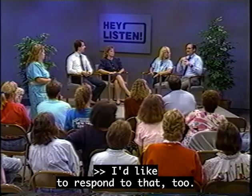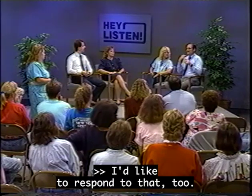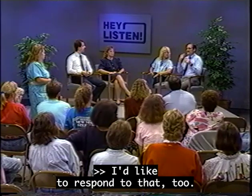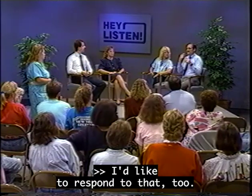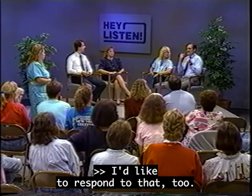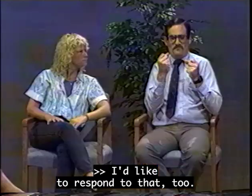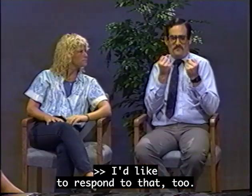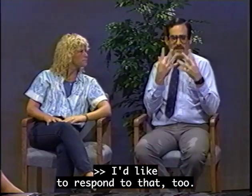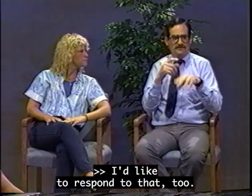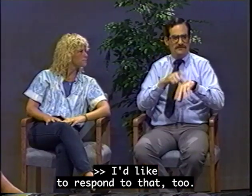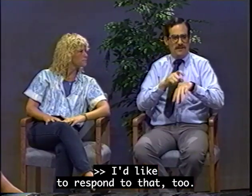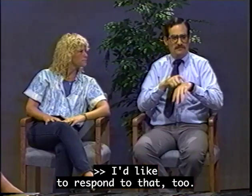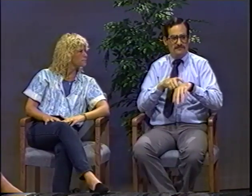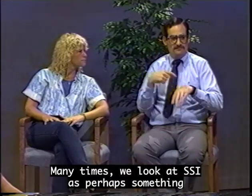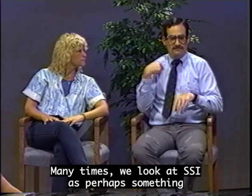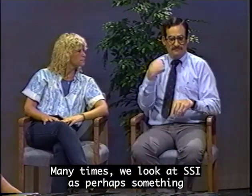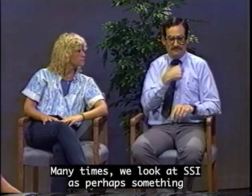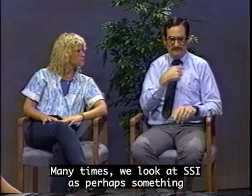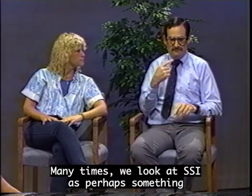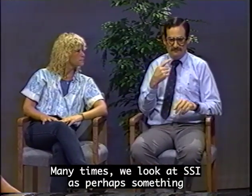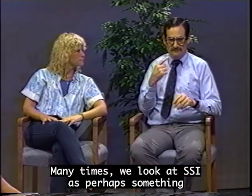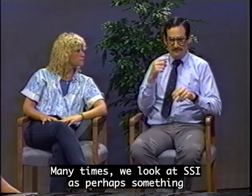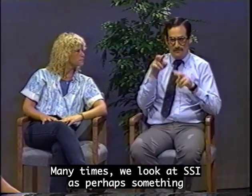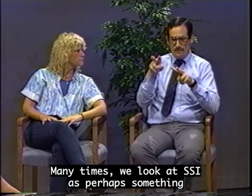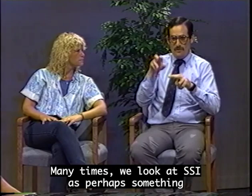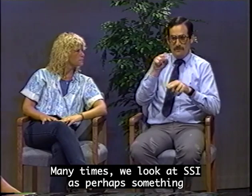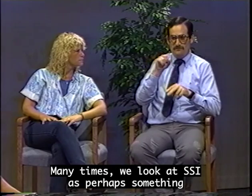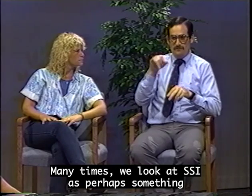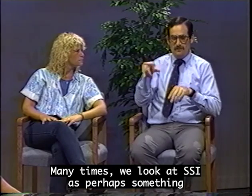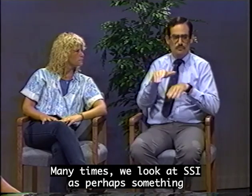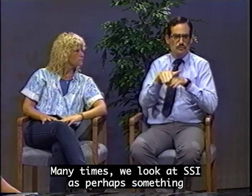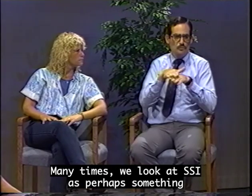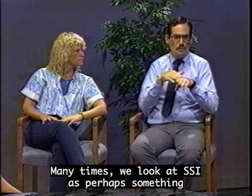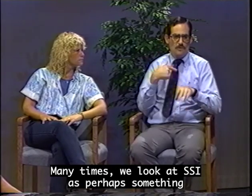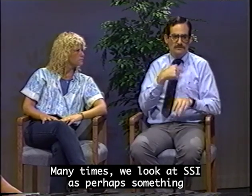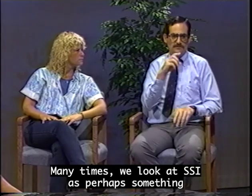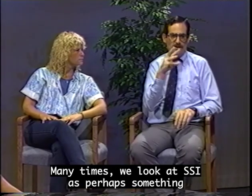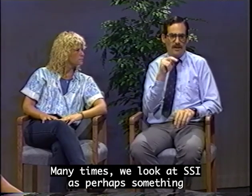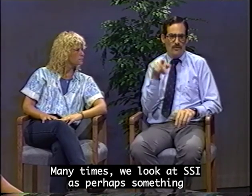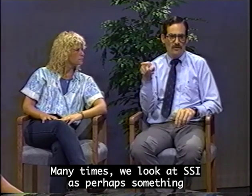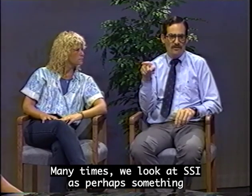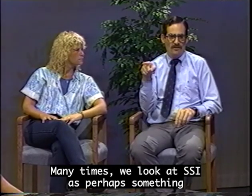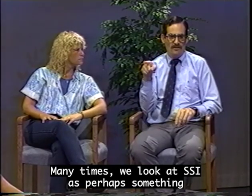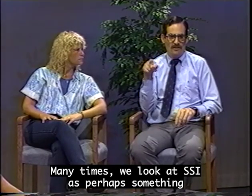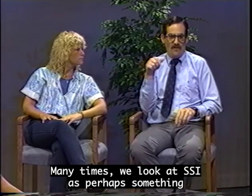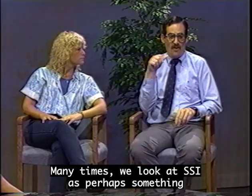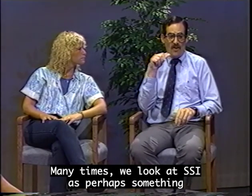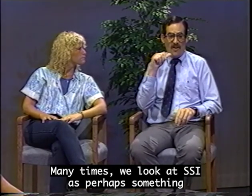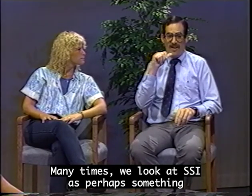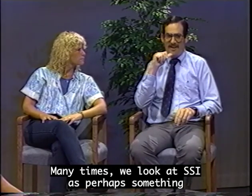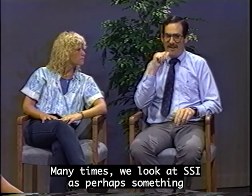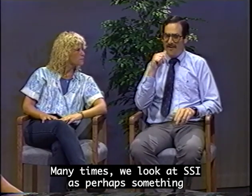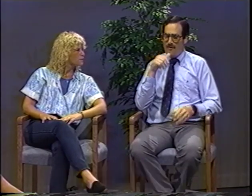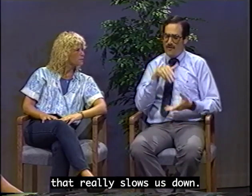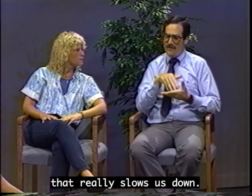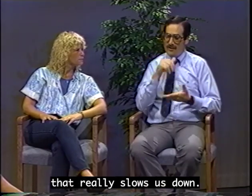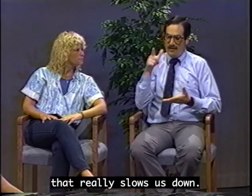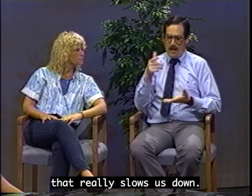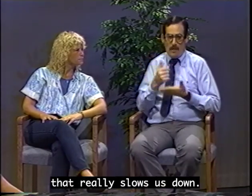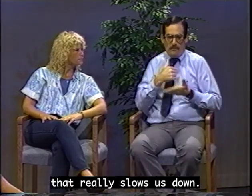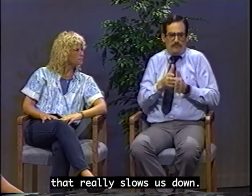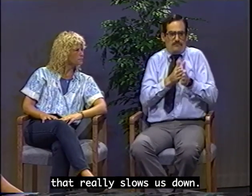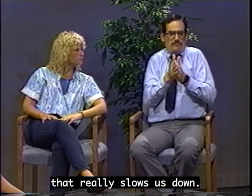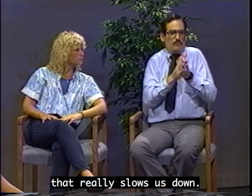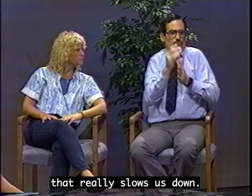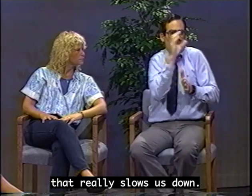I'd like to respond to that too. Many times we look at SSI as perhaps something that